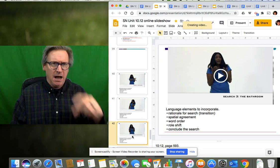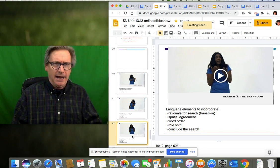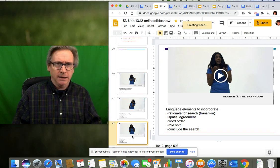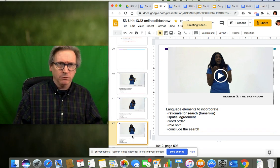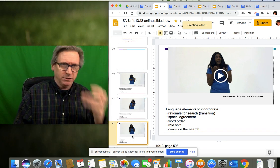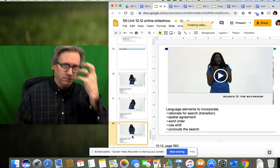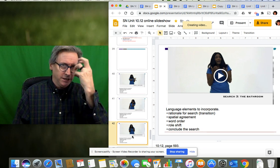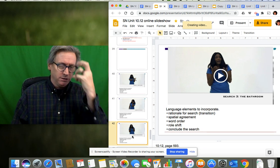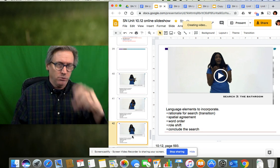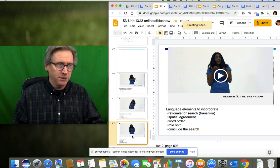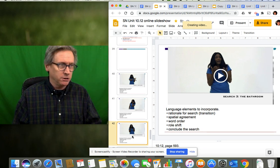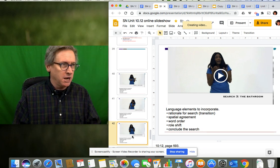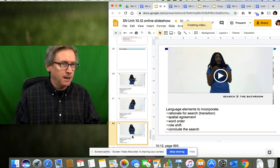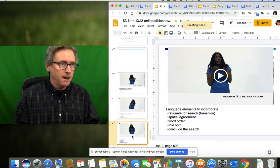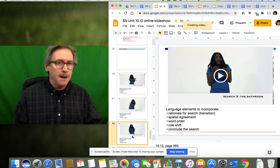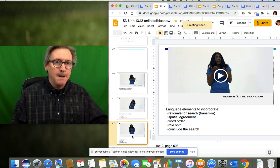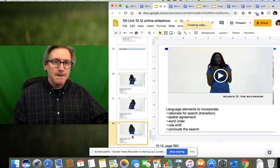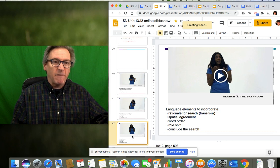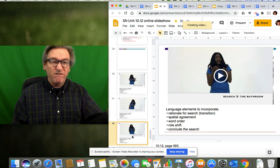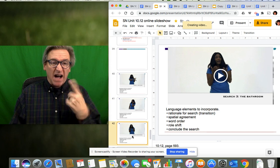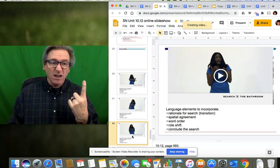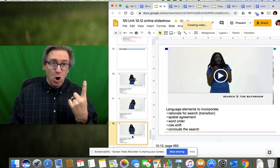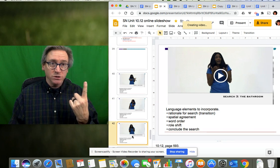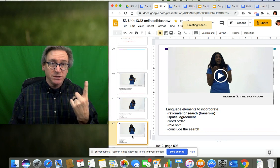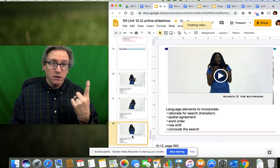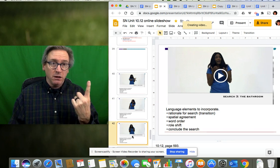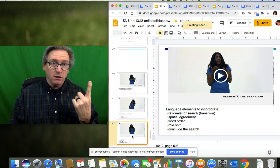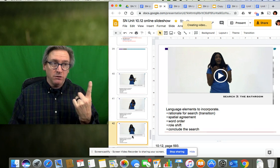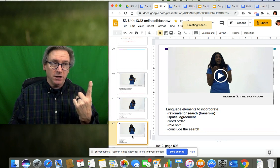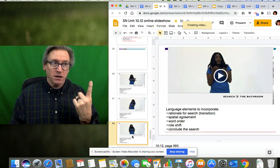big eye, with the like glow in the dark eye, follows